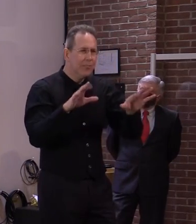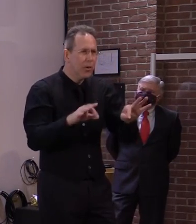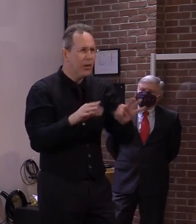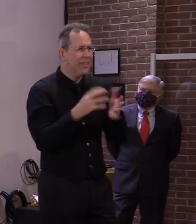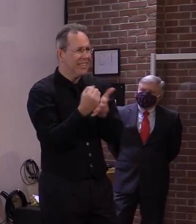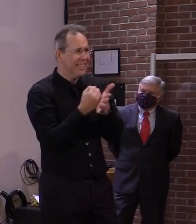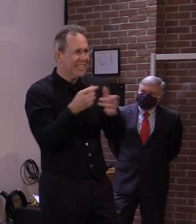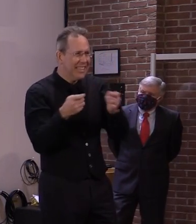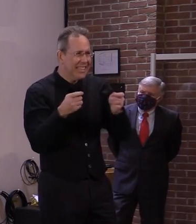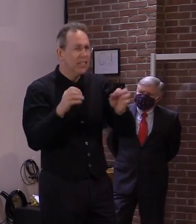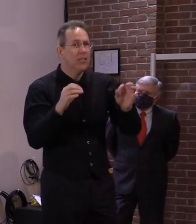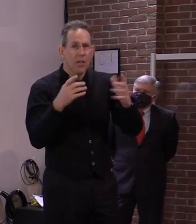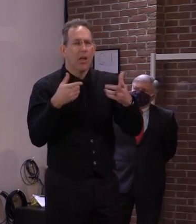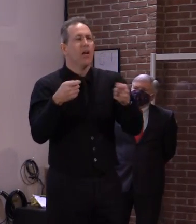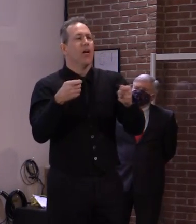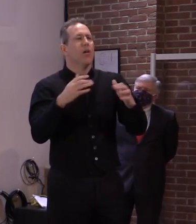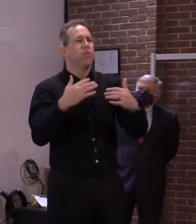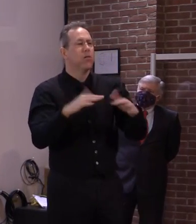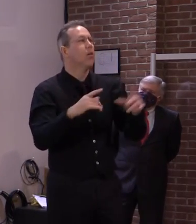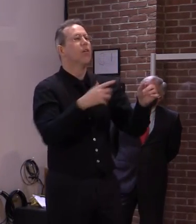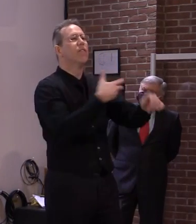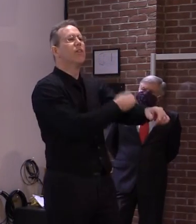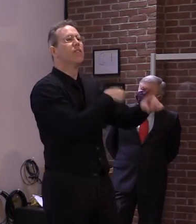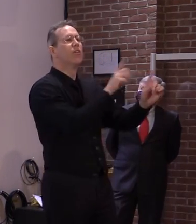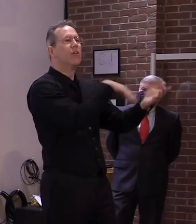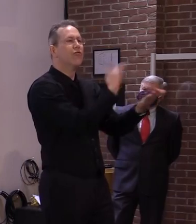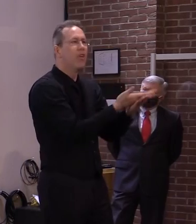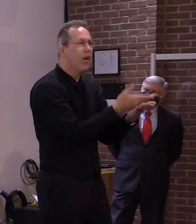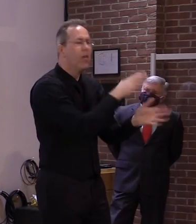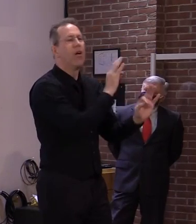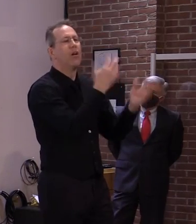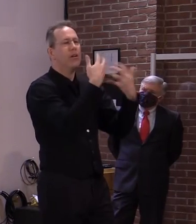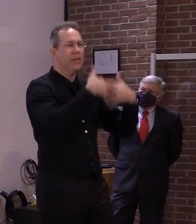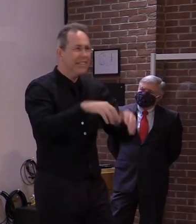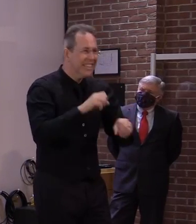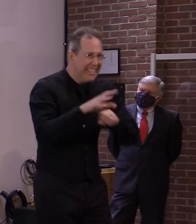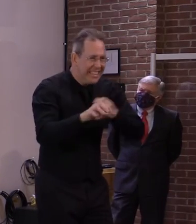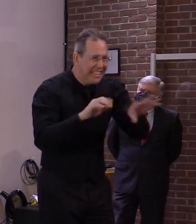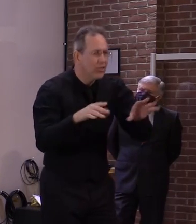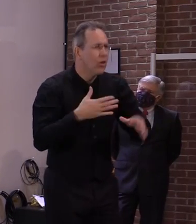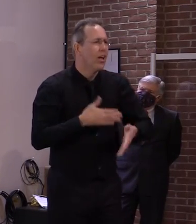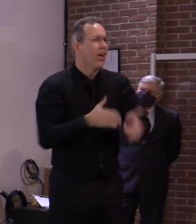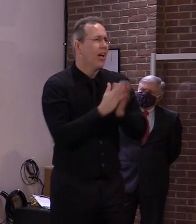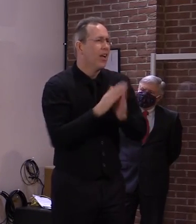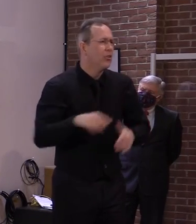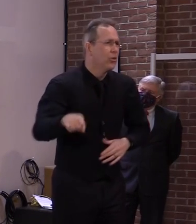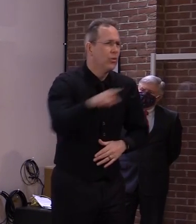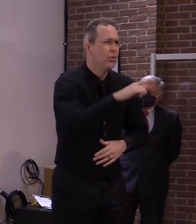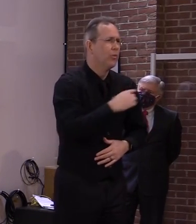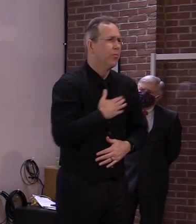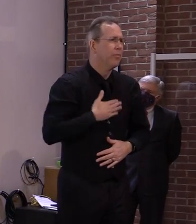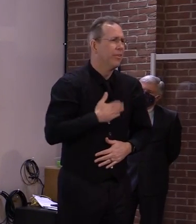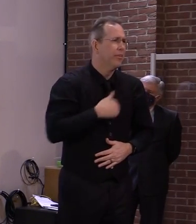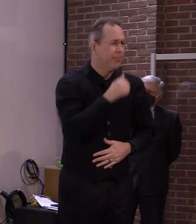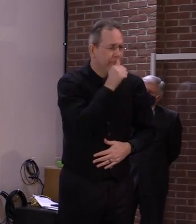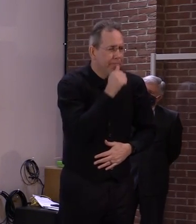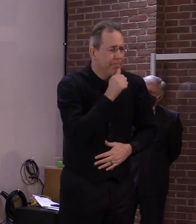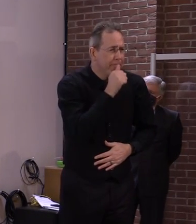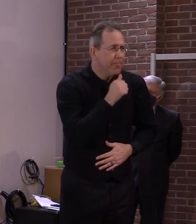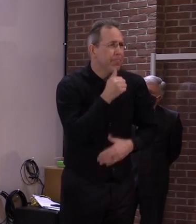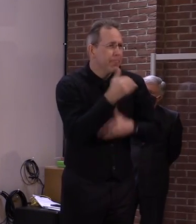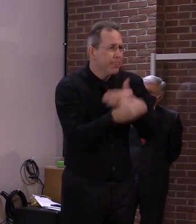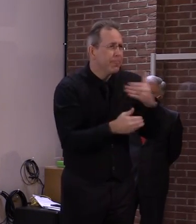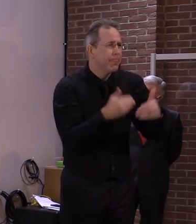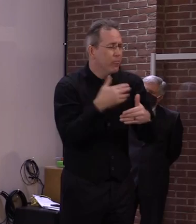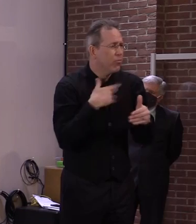position in getting the vaccine. So just again, think about those on the front lines